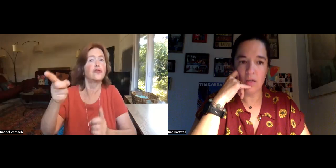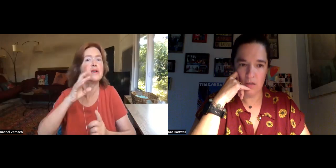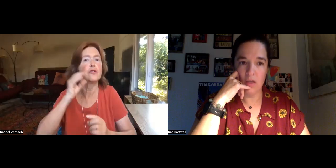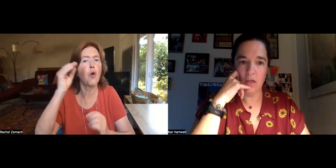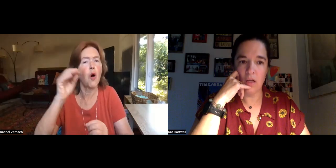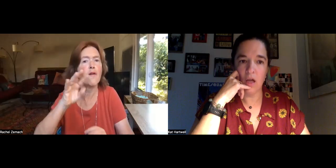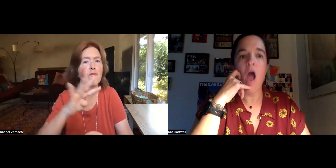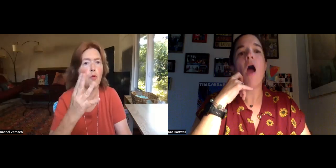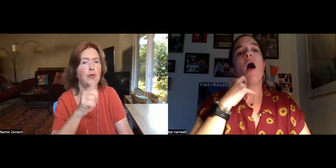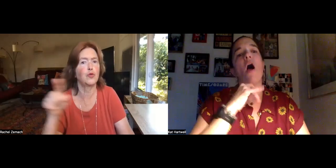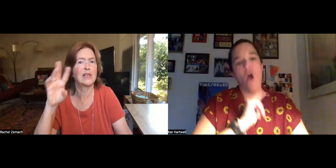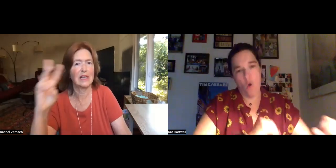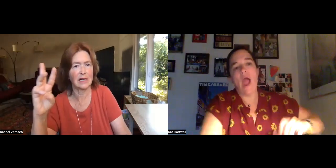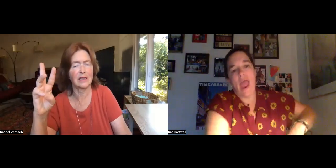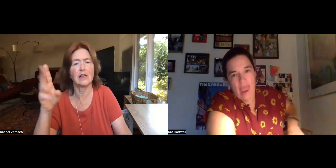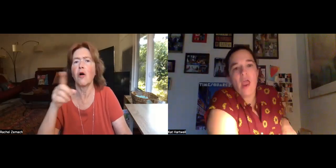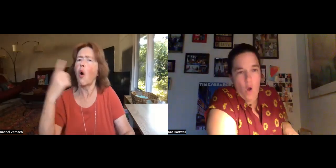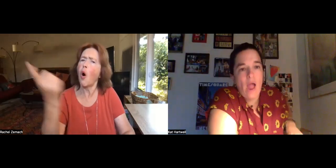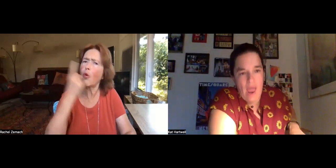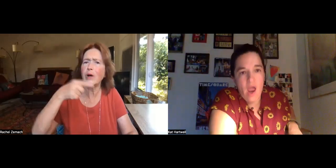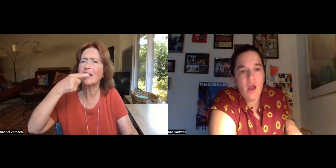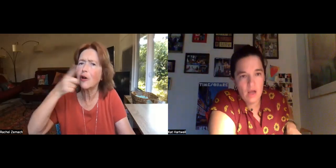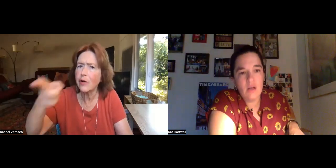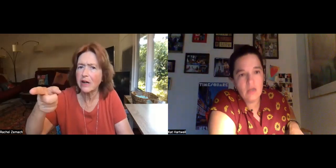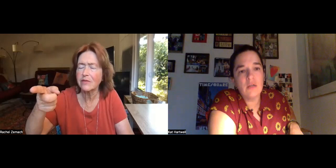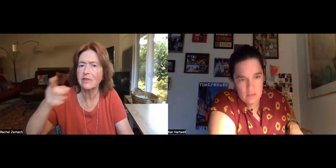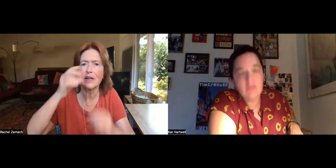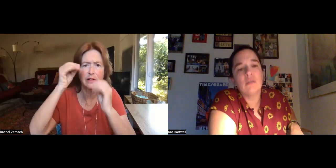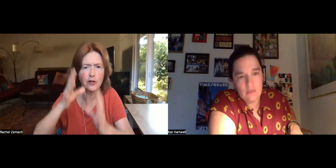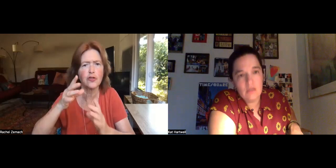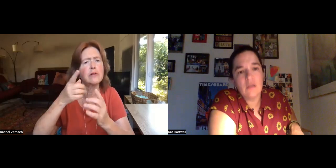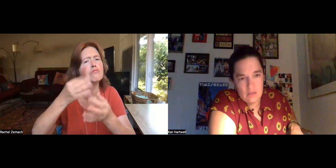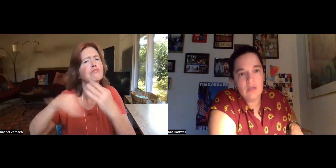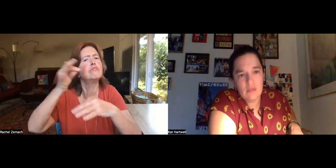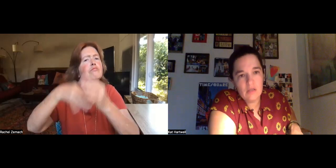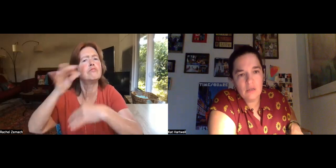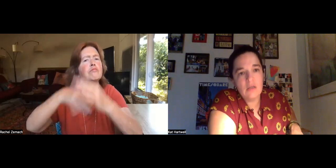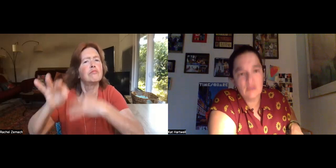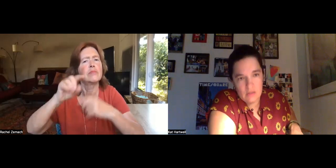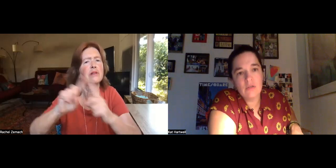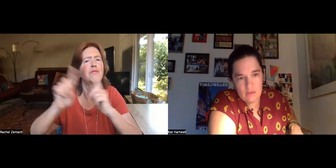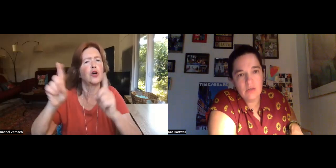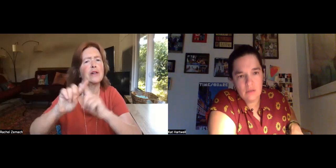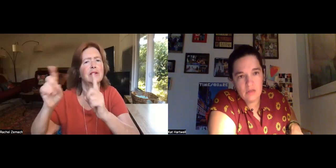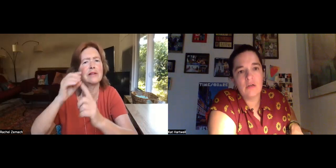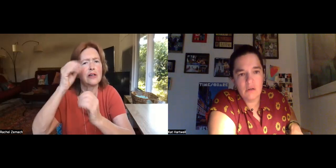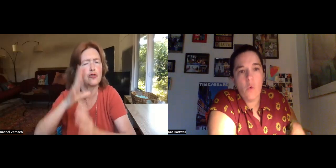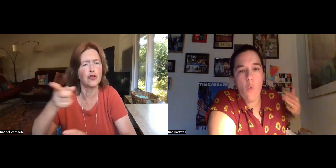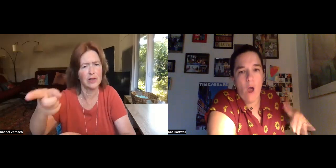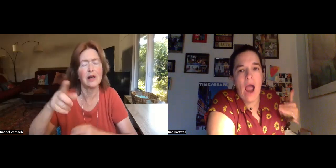she taught sixth, Okay. teacher, different teacher.